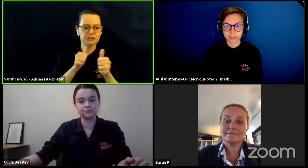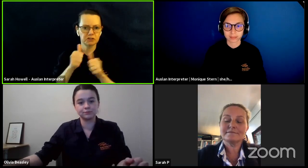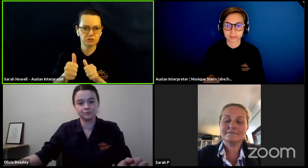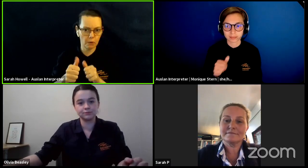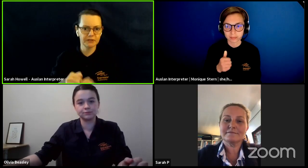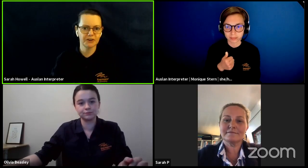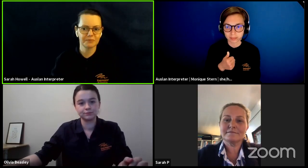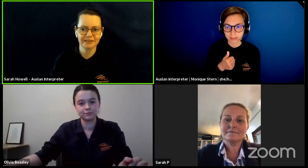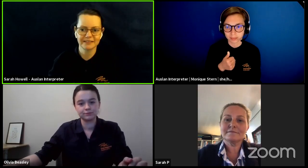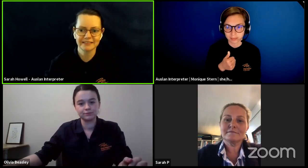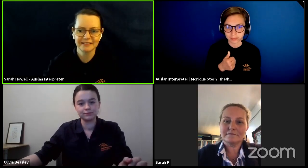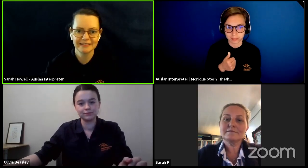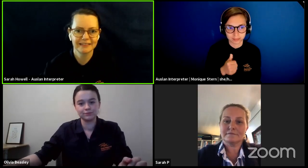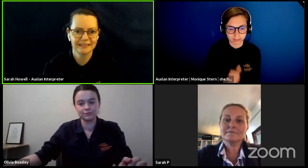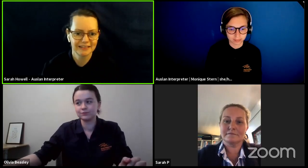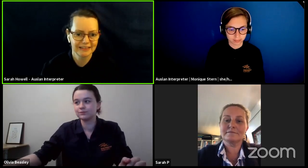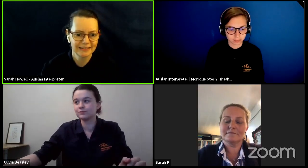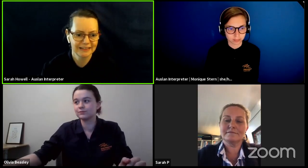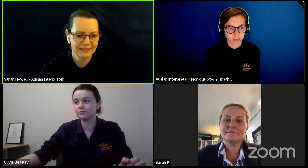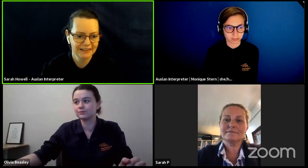We'll just swap interpreters.